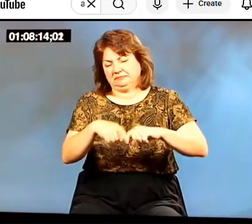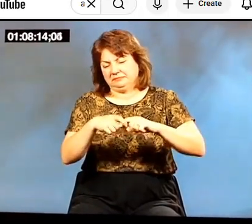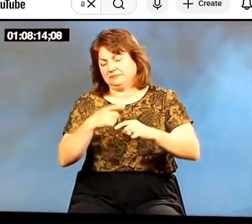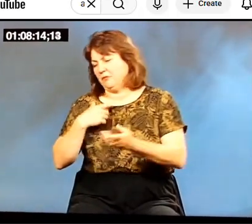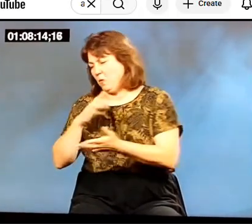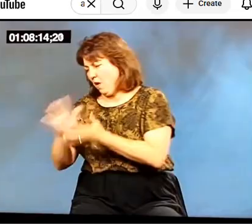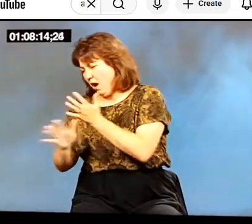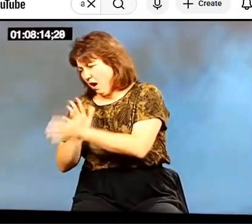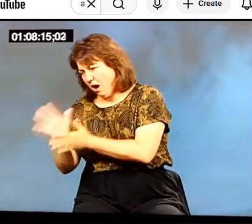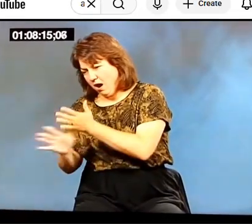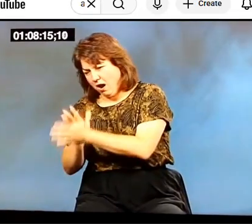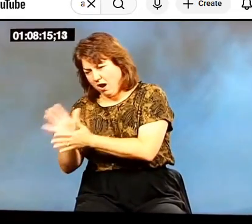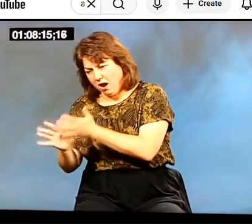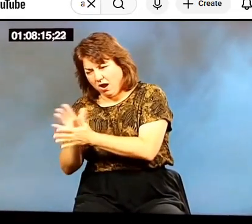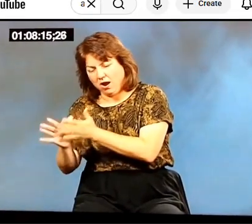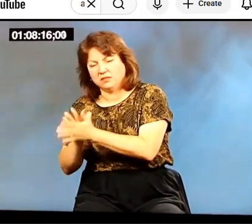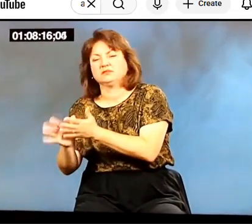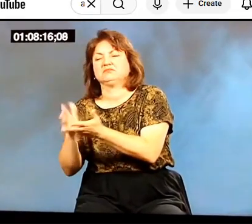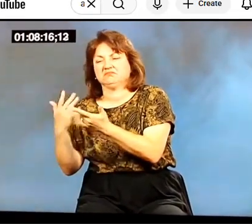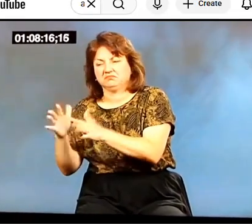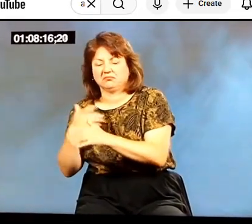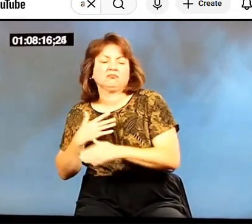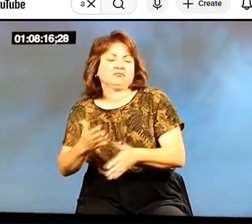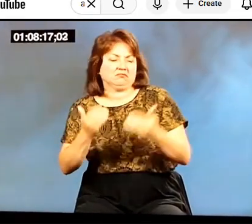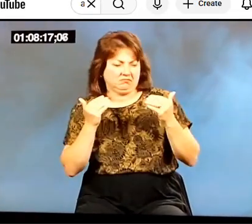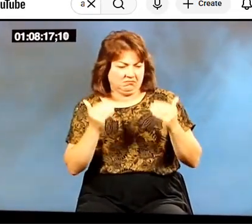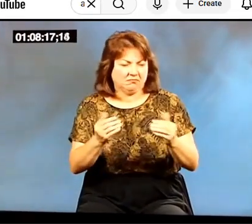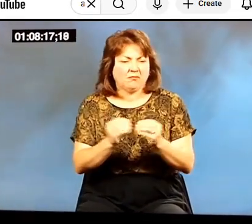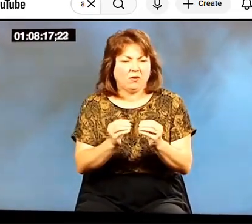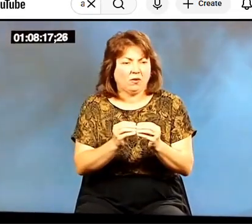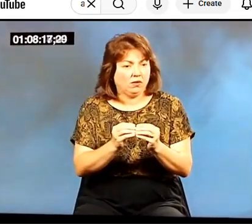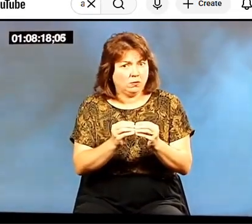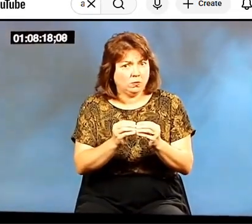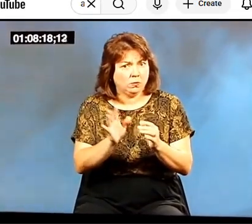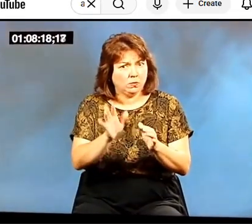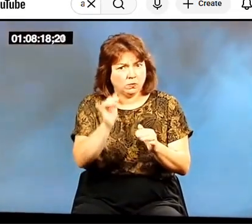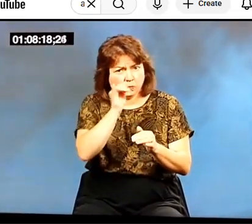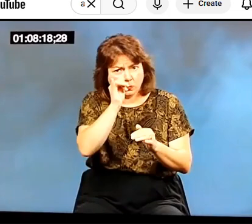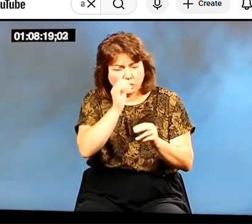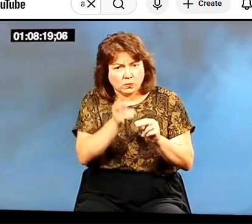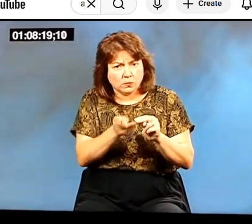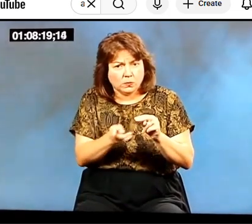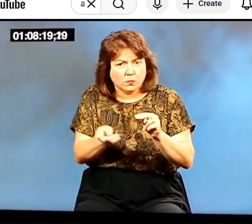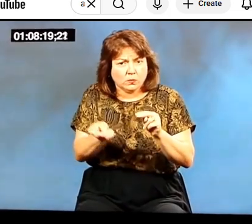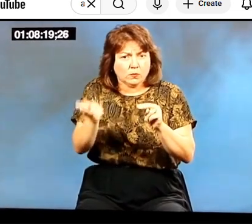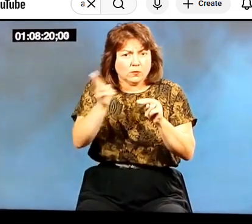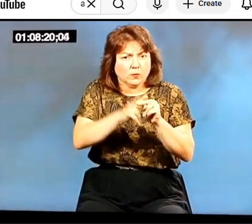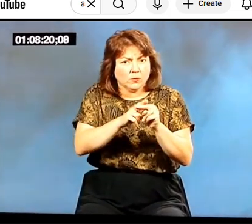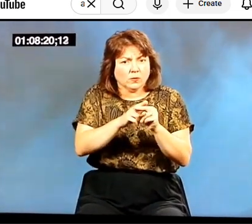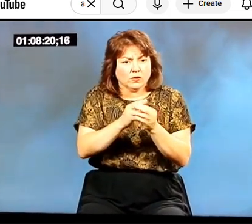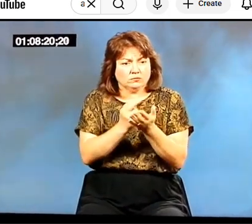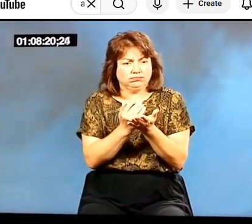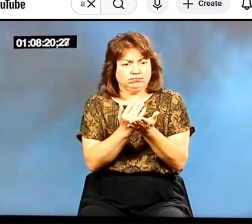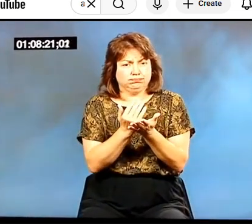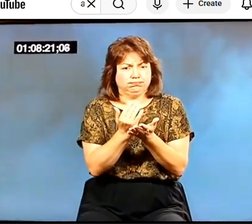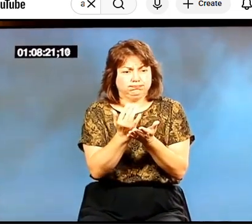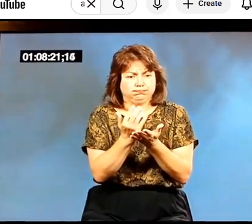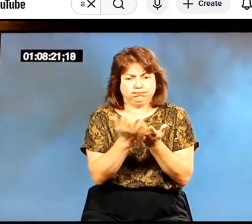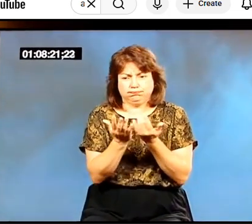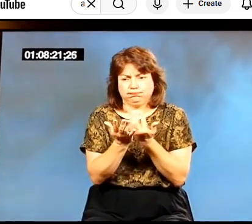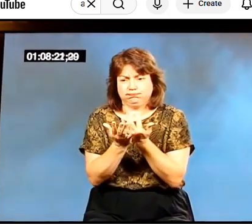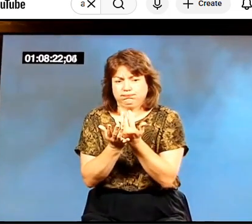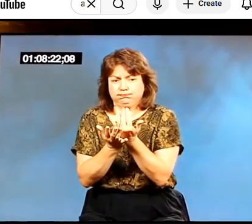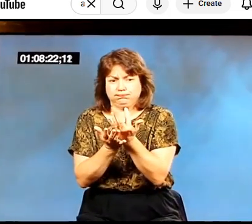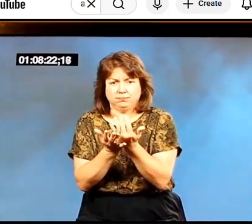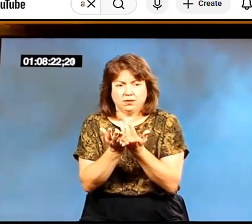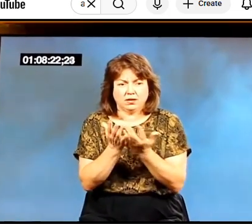little hot. And I was like, okay, let me pause. I went to go wash my hands, and then I came back